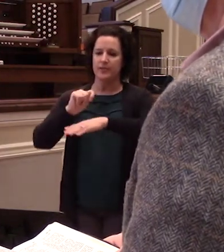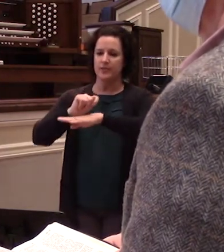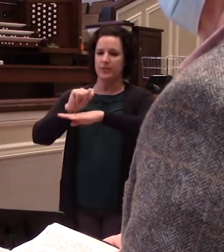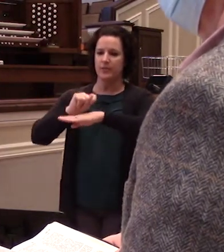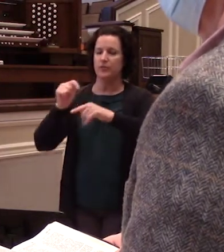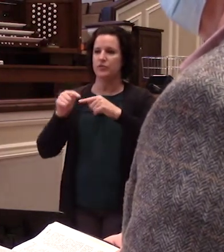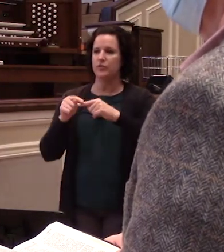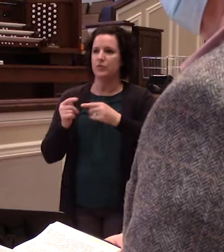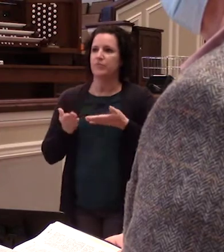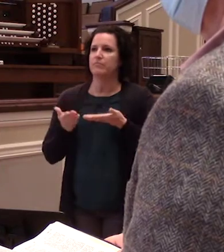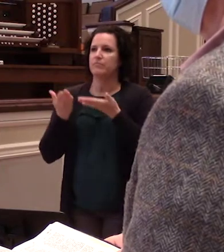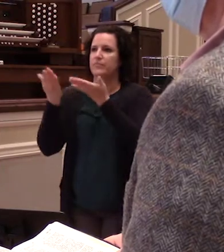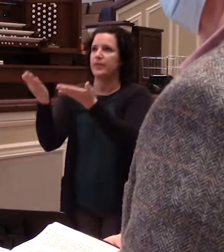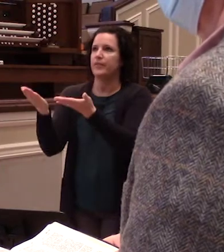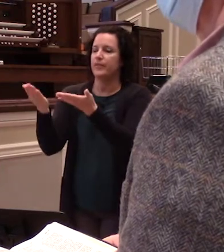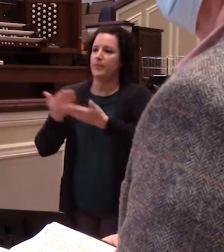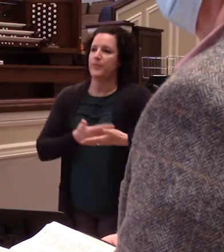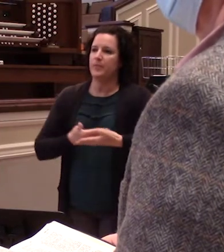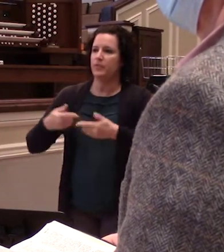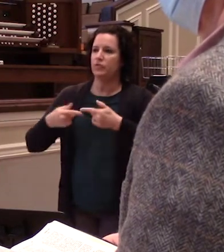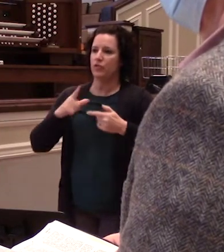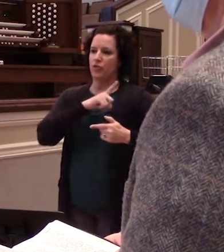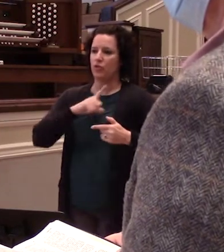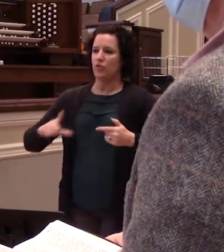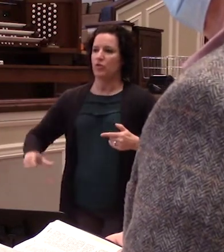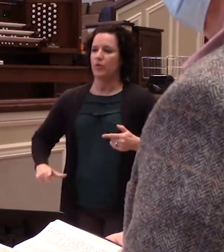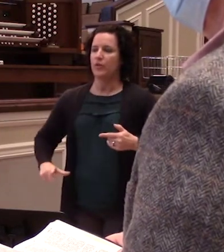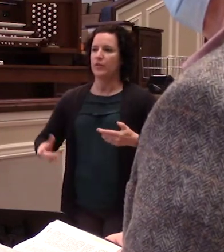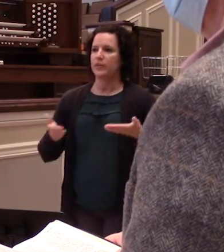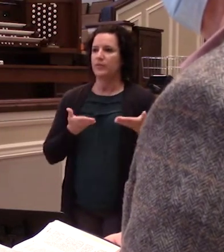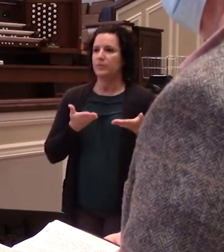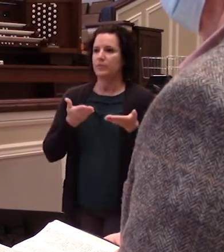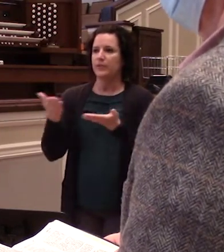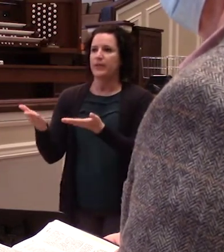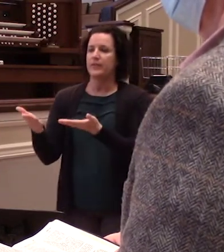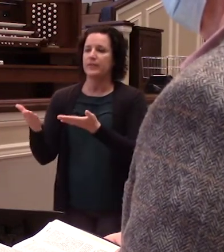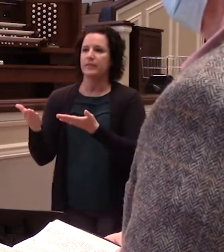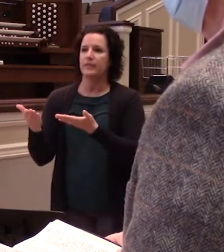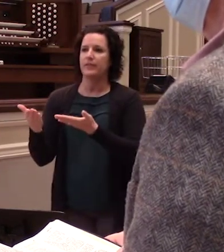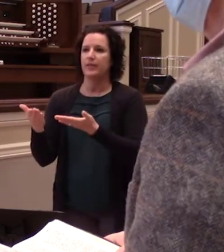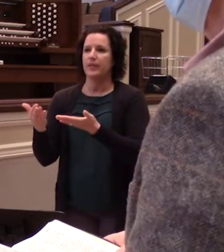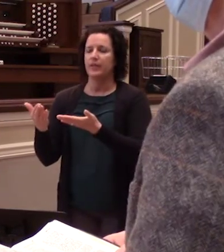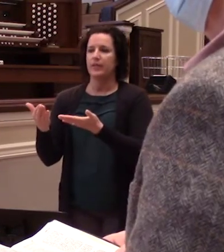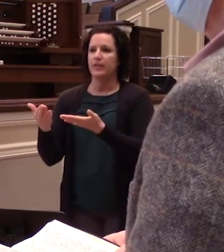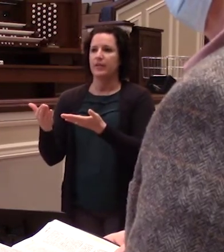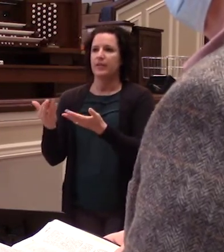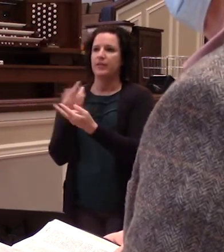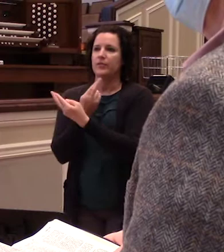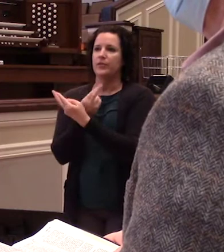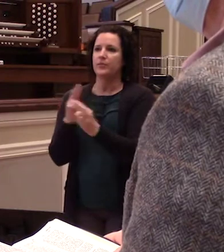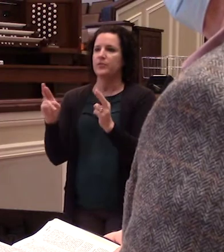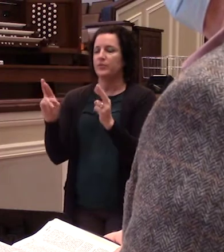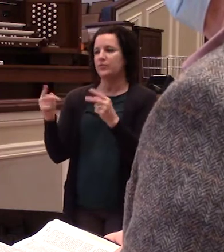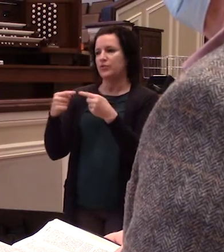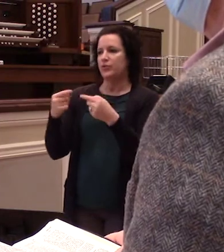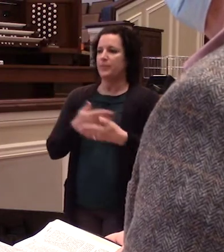to present their baby before the Lord and to bring a redemption of the firstborn, which is really what's